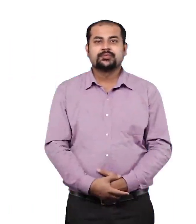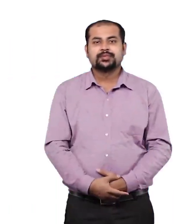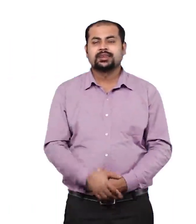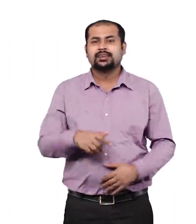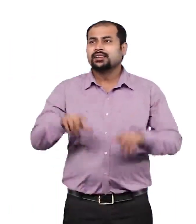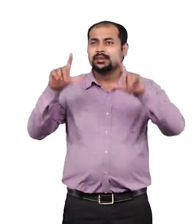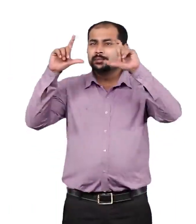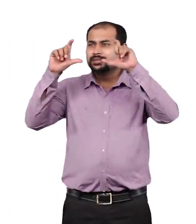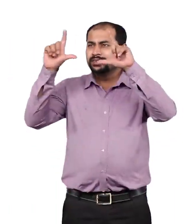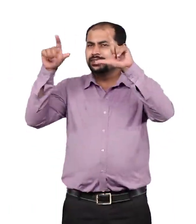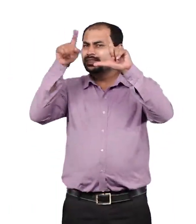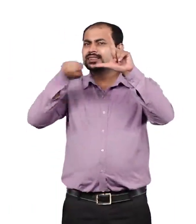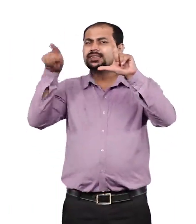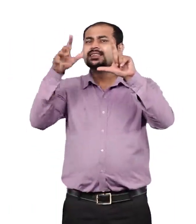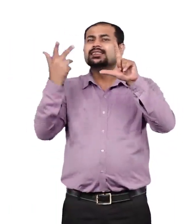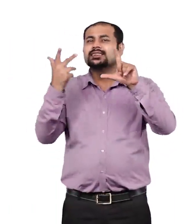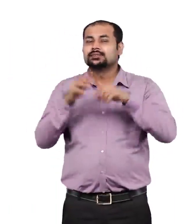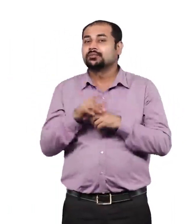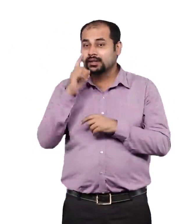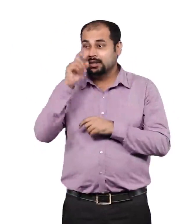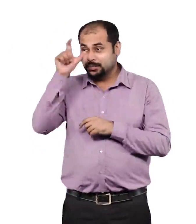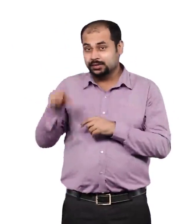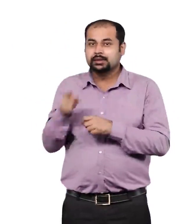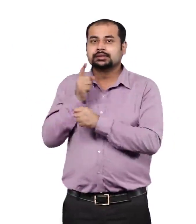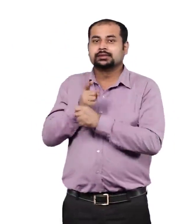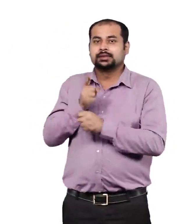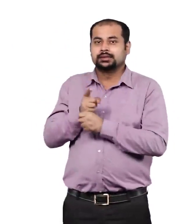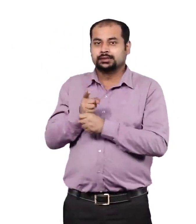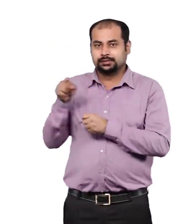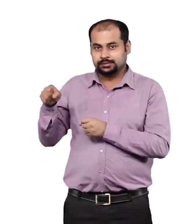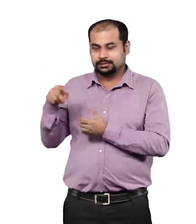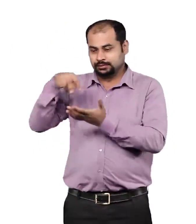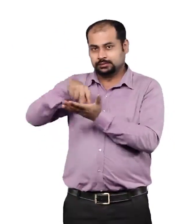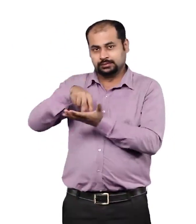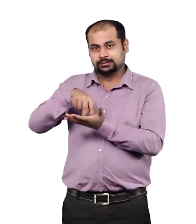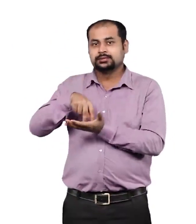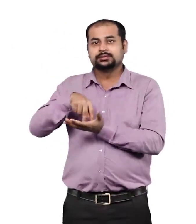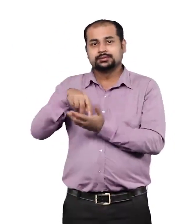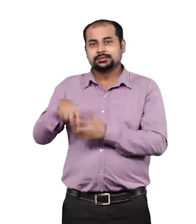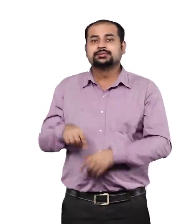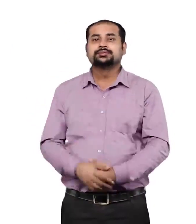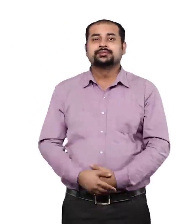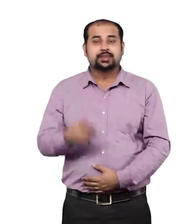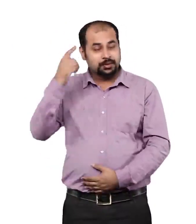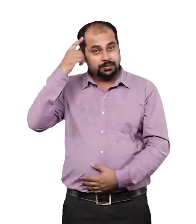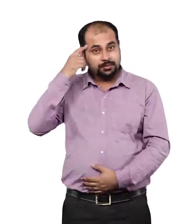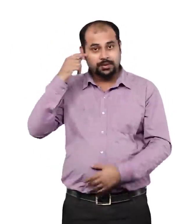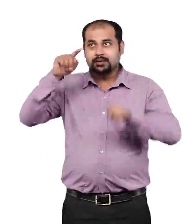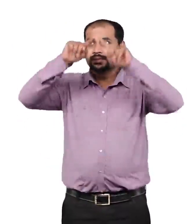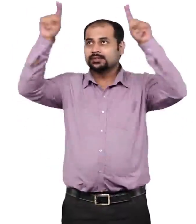There is a small picture of a teacher writing on the blackboard. Her back with a long plate